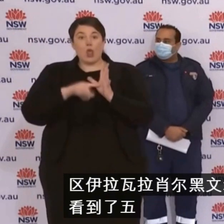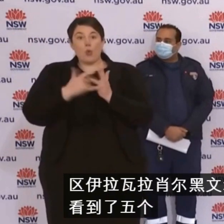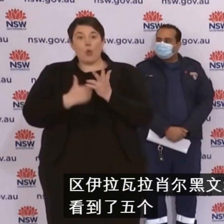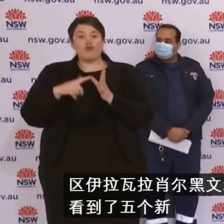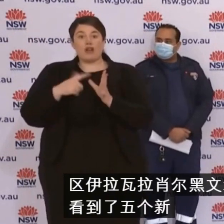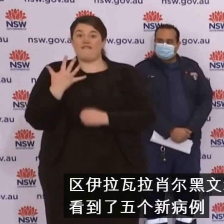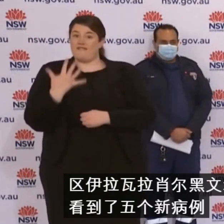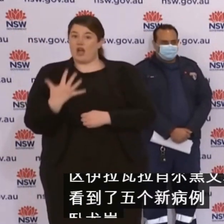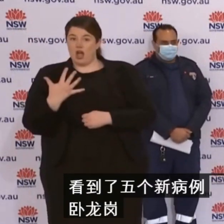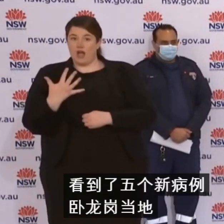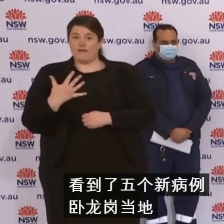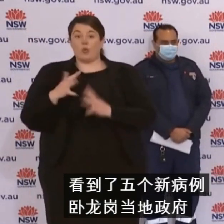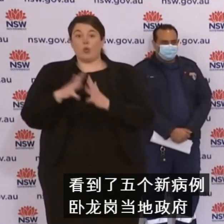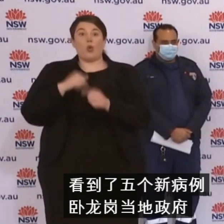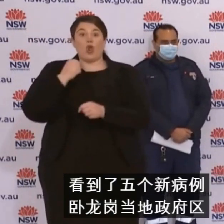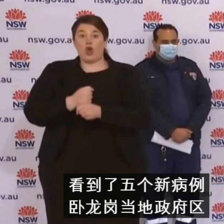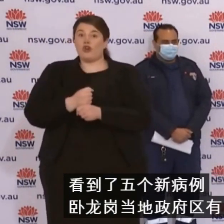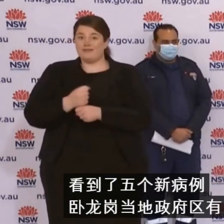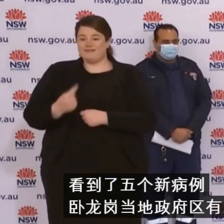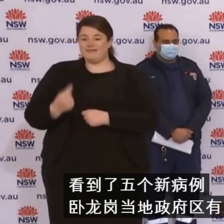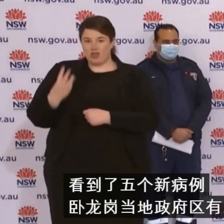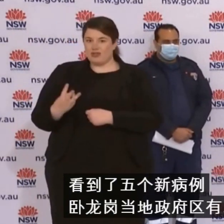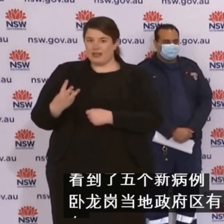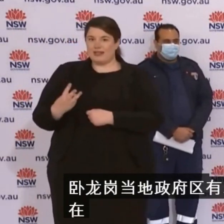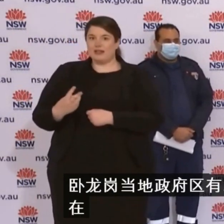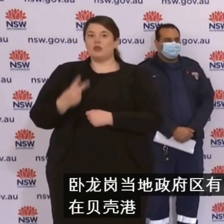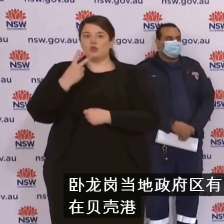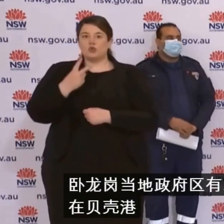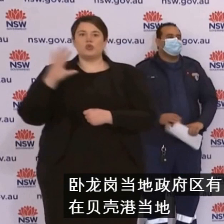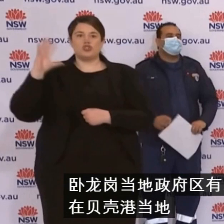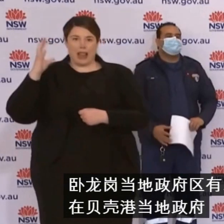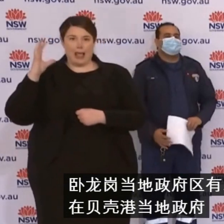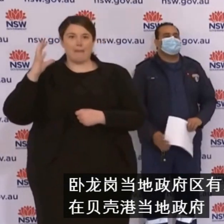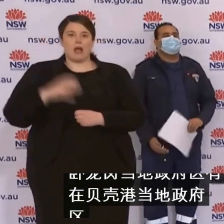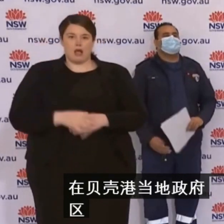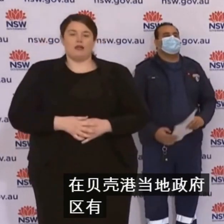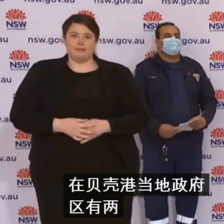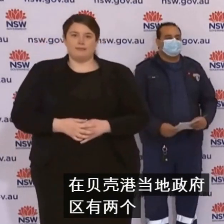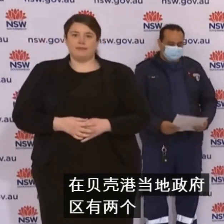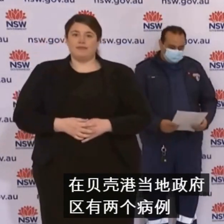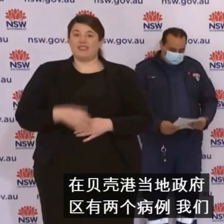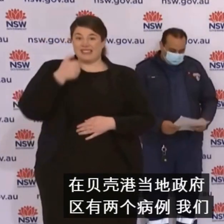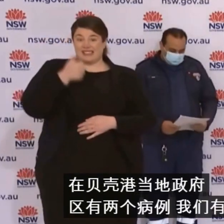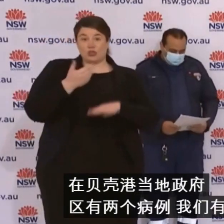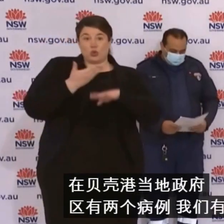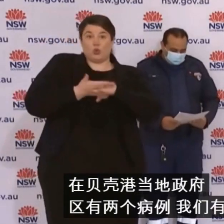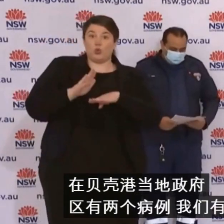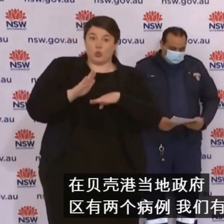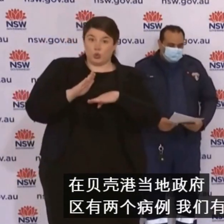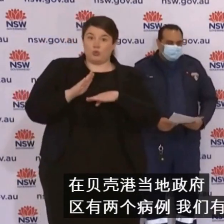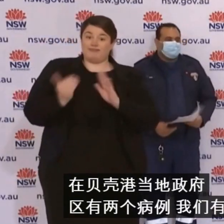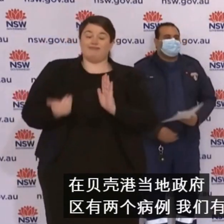5 new cases, 3 in the Wollongong local government area and 2 in the Shell Harbour local government area. And we had 6 new